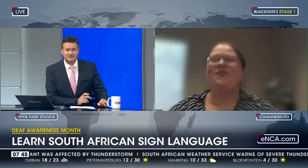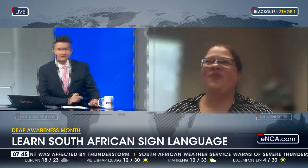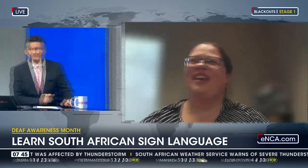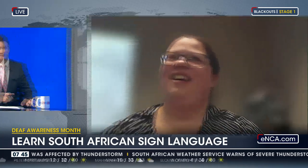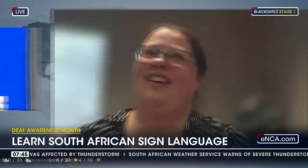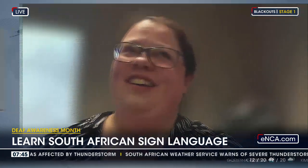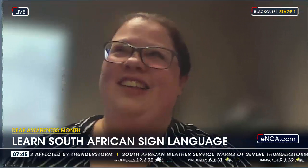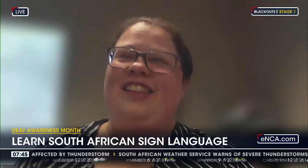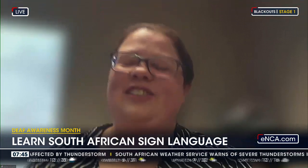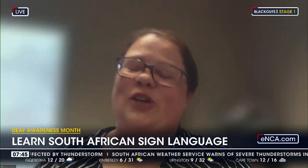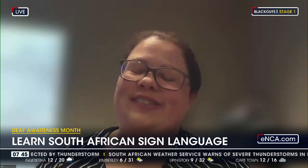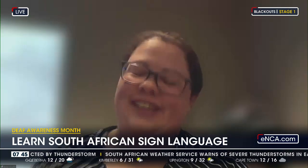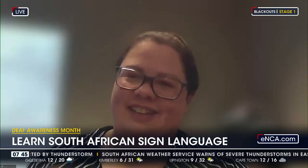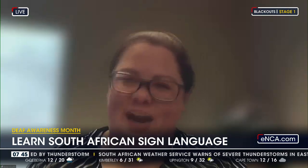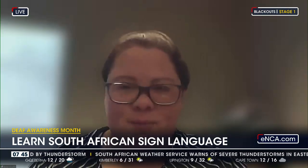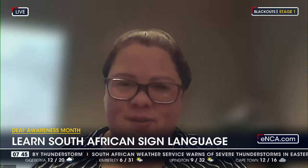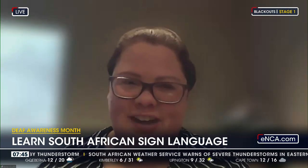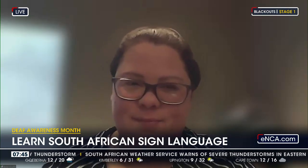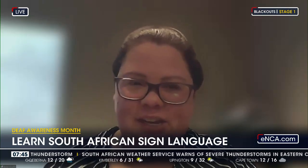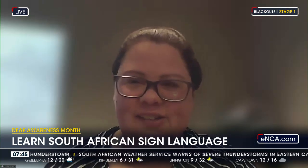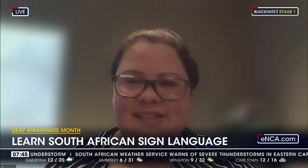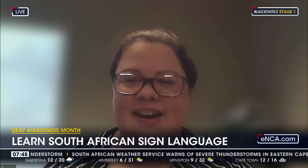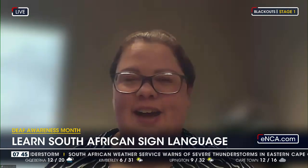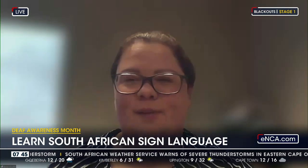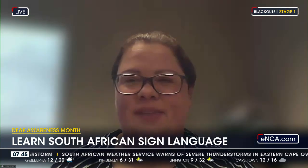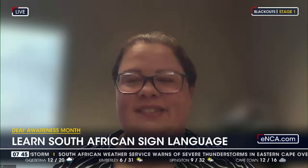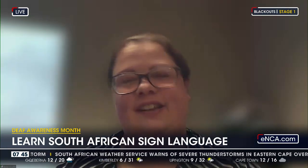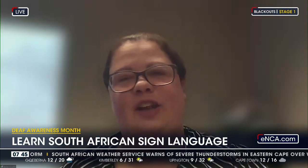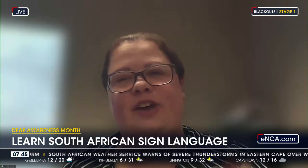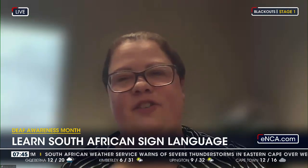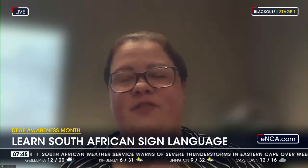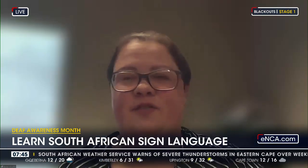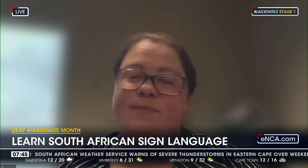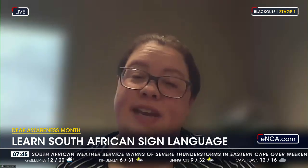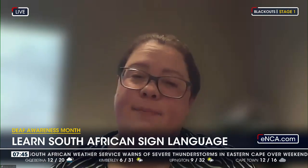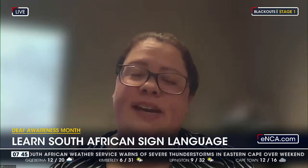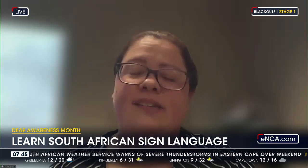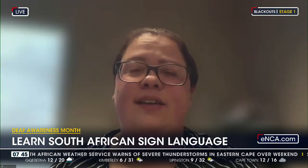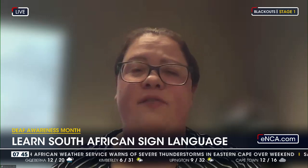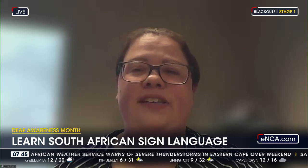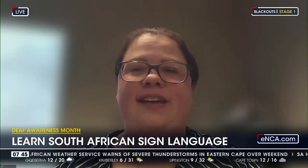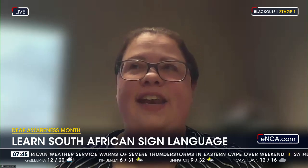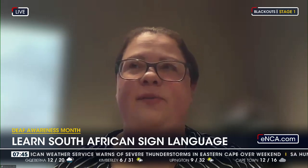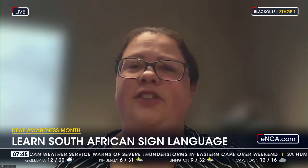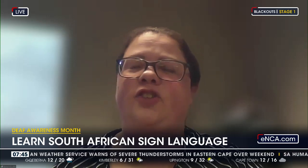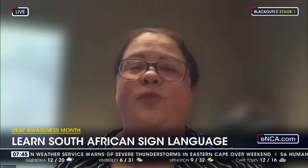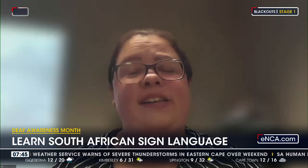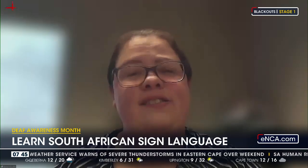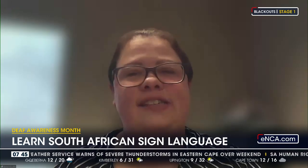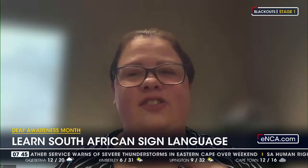So there's no single app that can be used. There's still a lot of development happening in South African Sign Language. So the best is